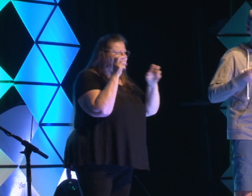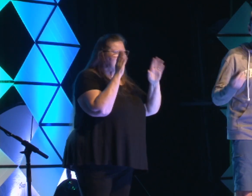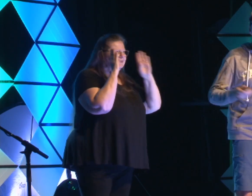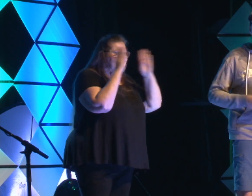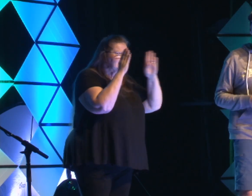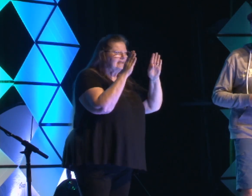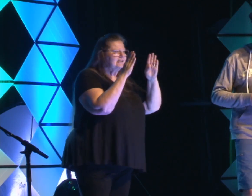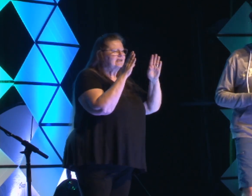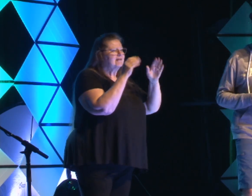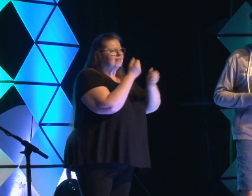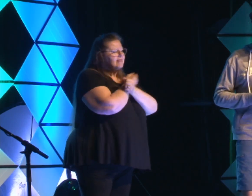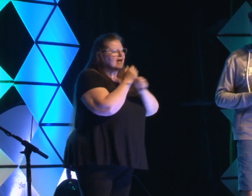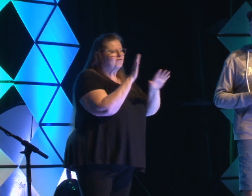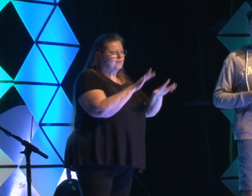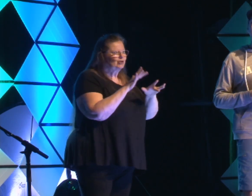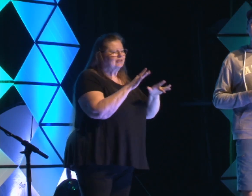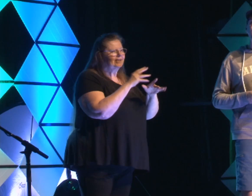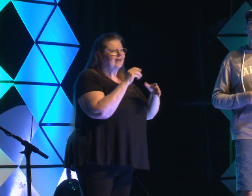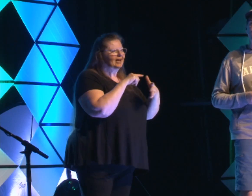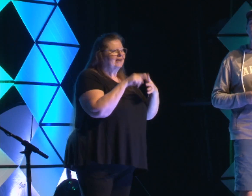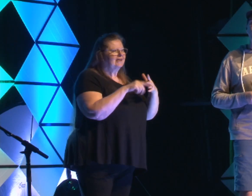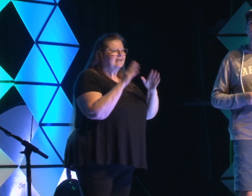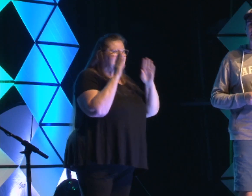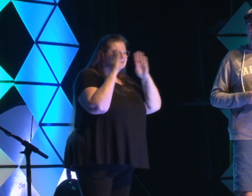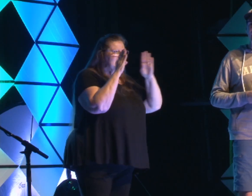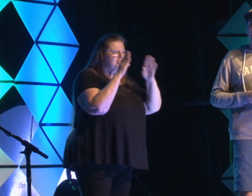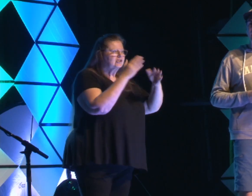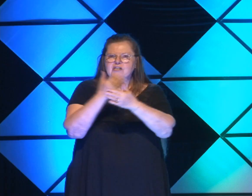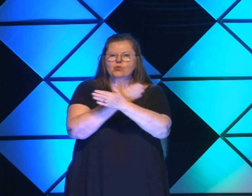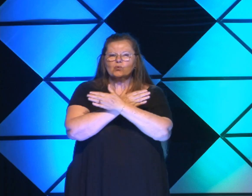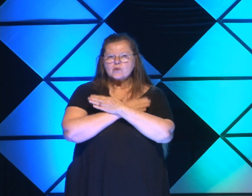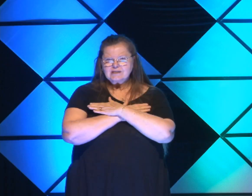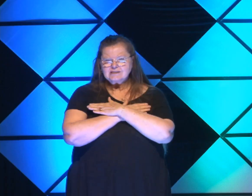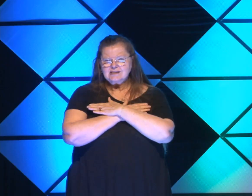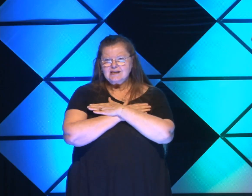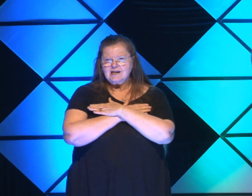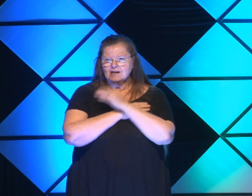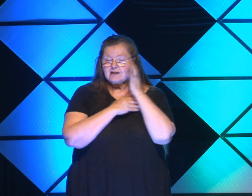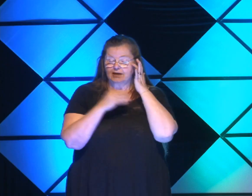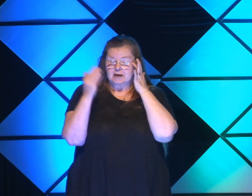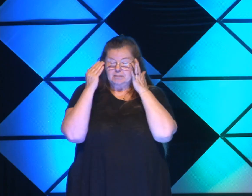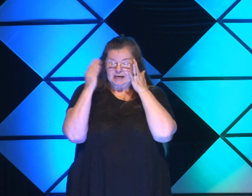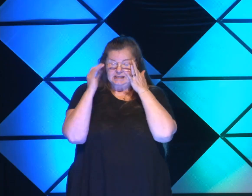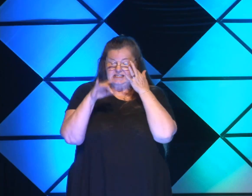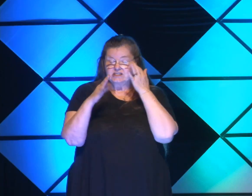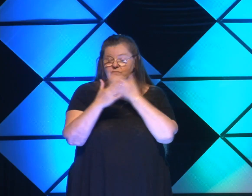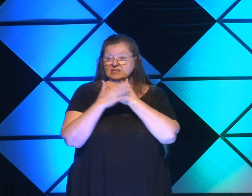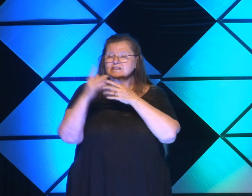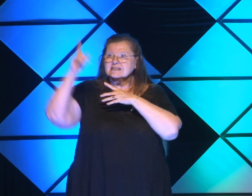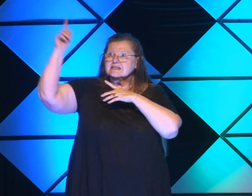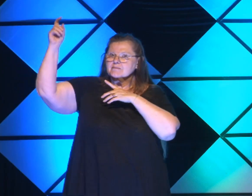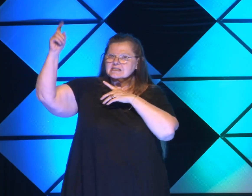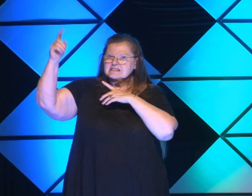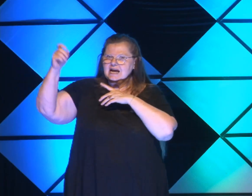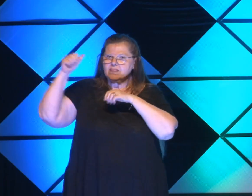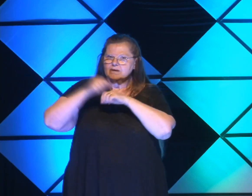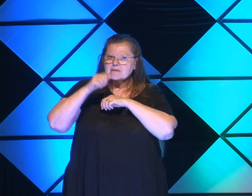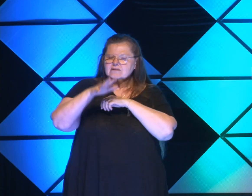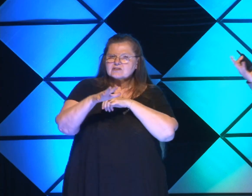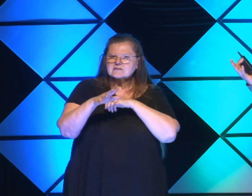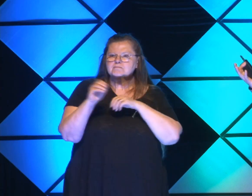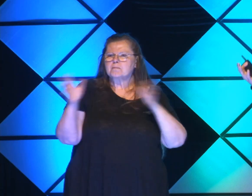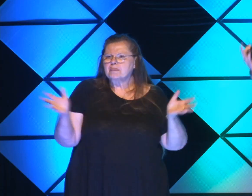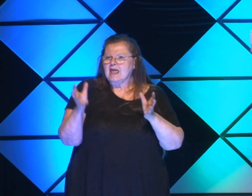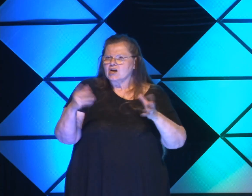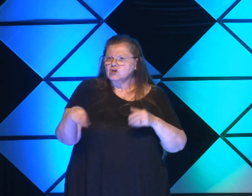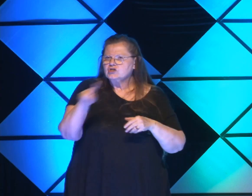to love mercy. And we talked about intentionally resting. This way of peace is the journey down the mountain. And I want to